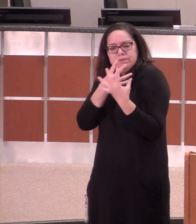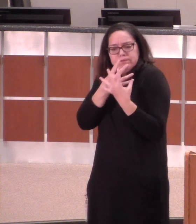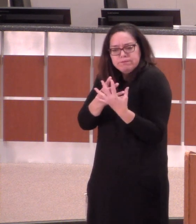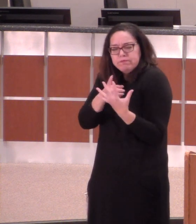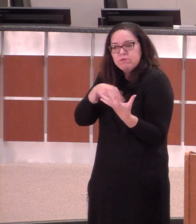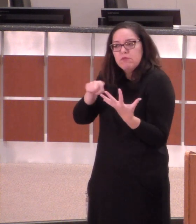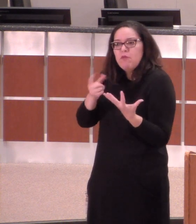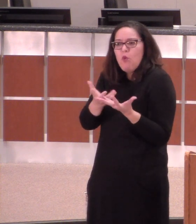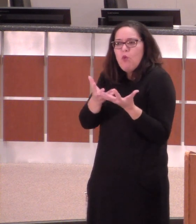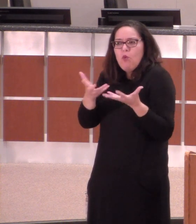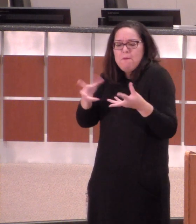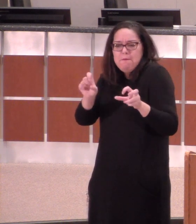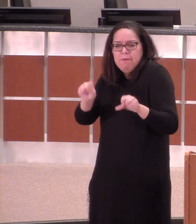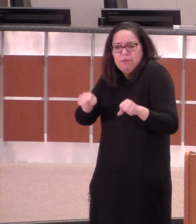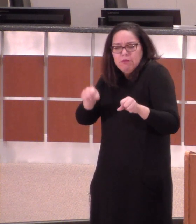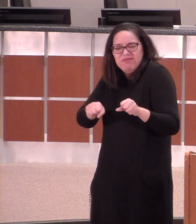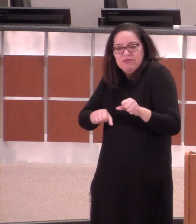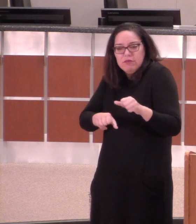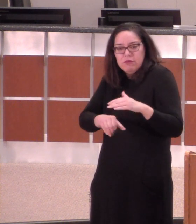Are releasing inmates to try